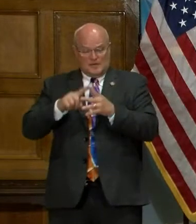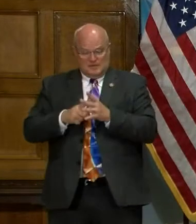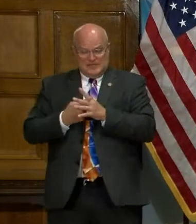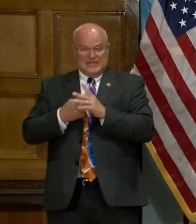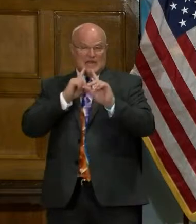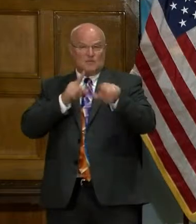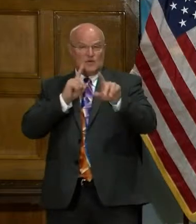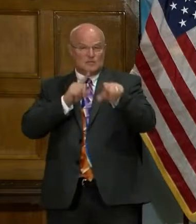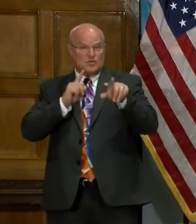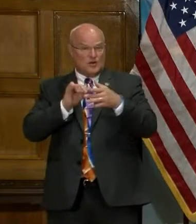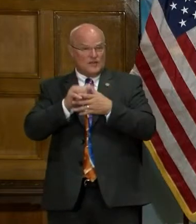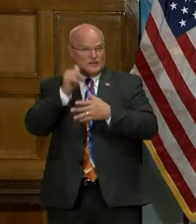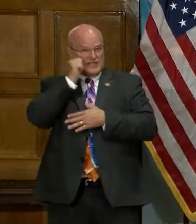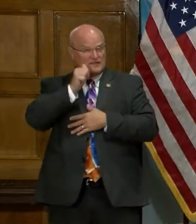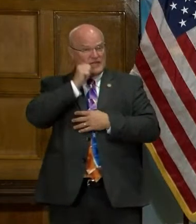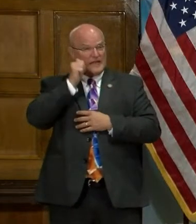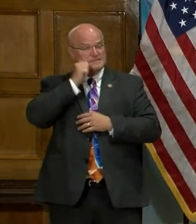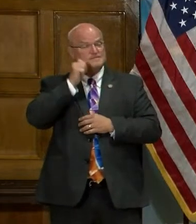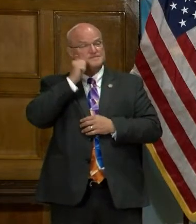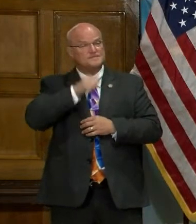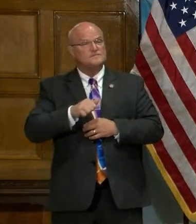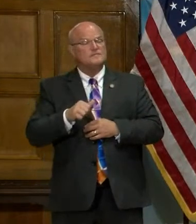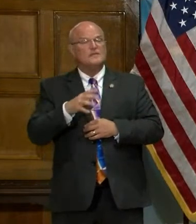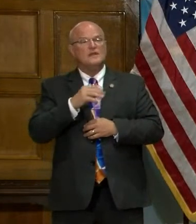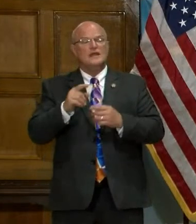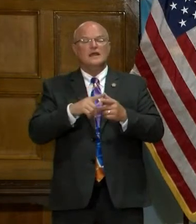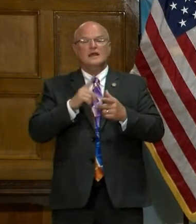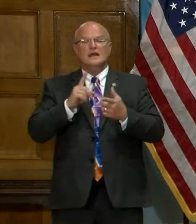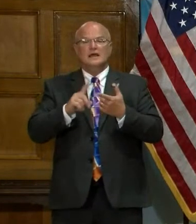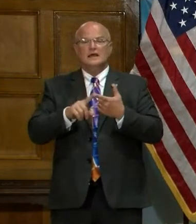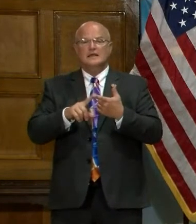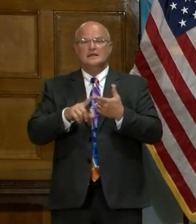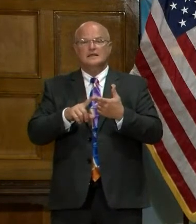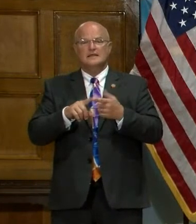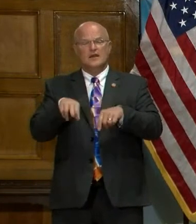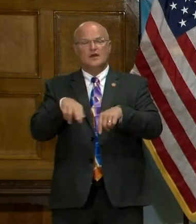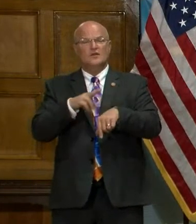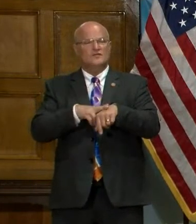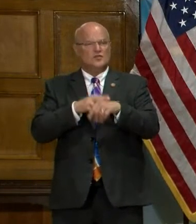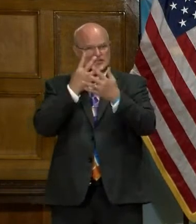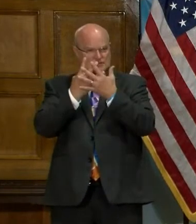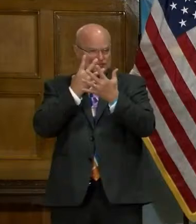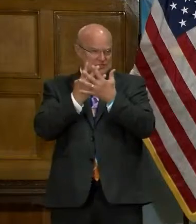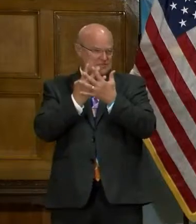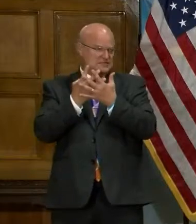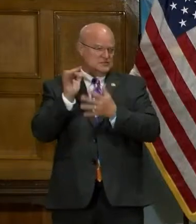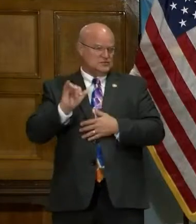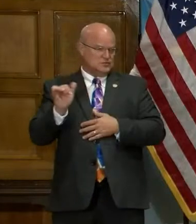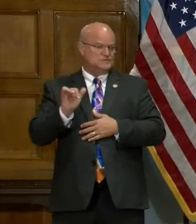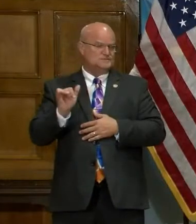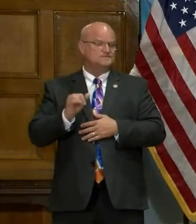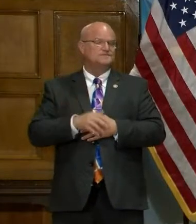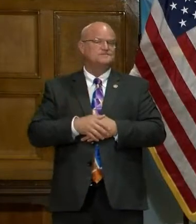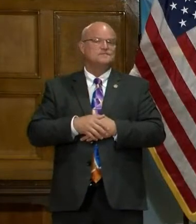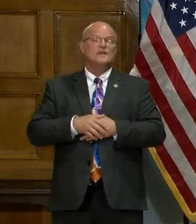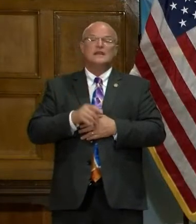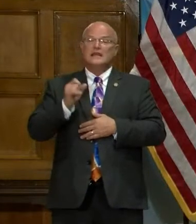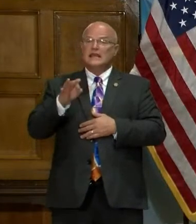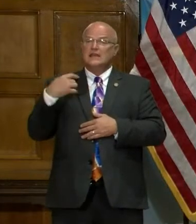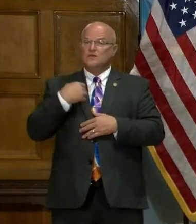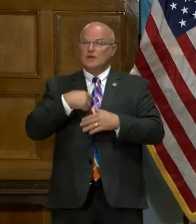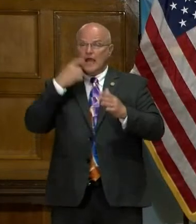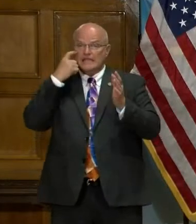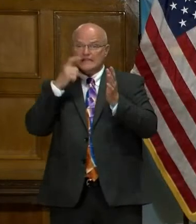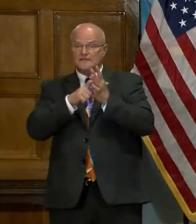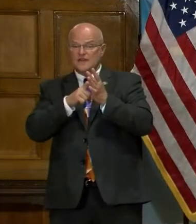and reporting those on a daily basis. And then, of course, correctional facilities as well. If we